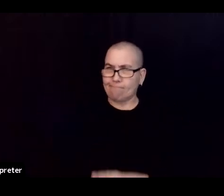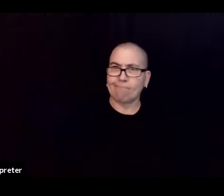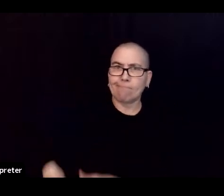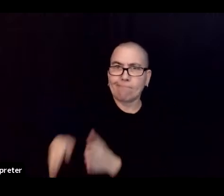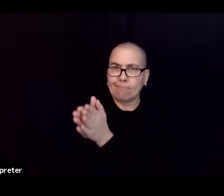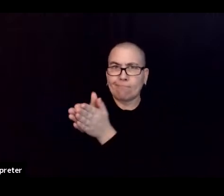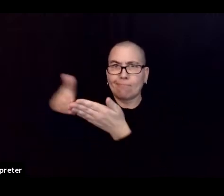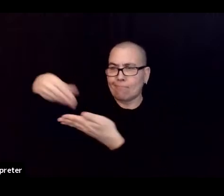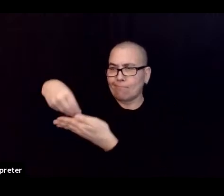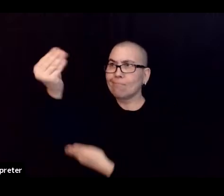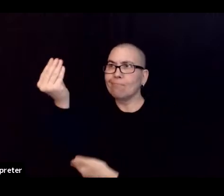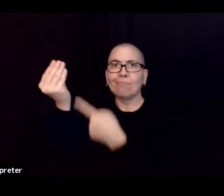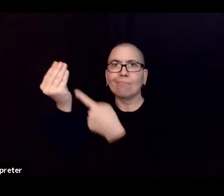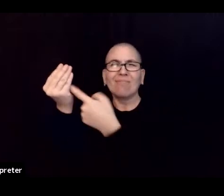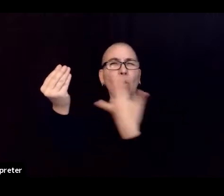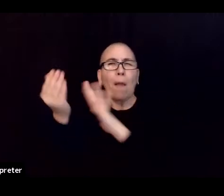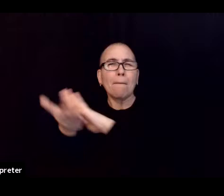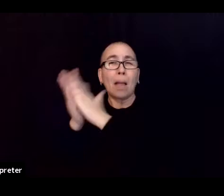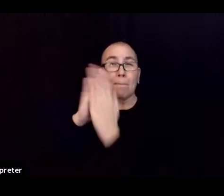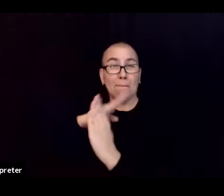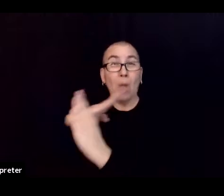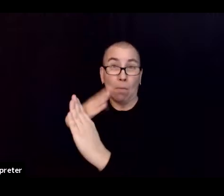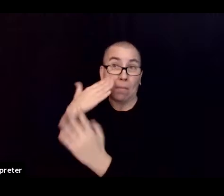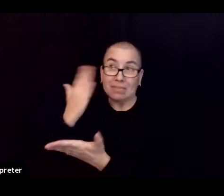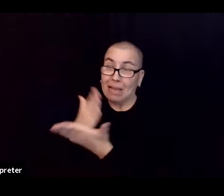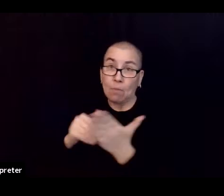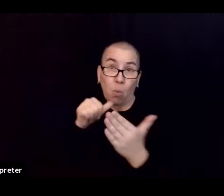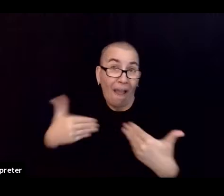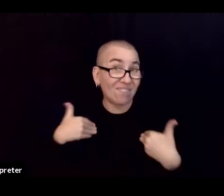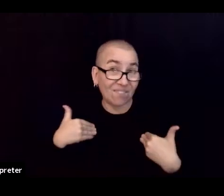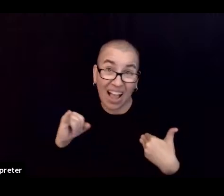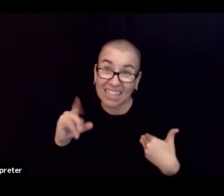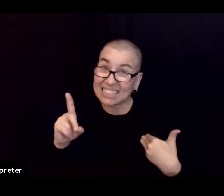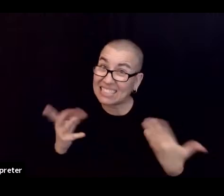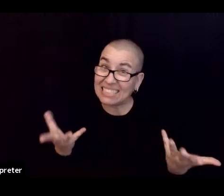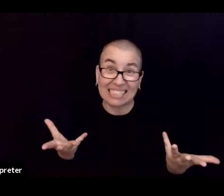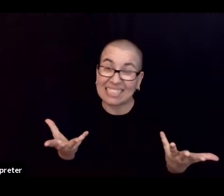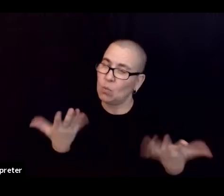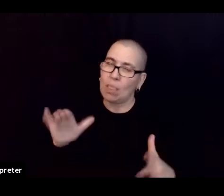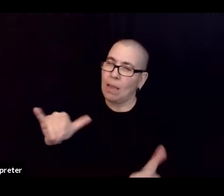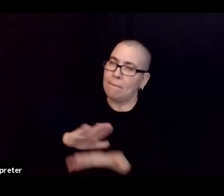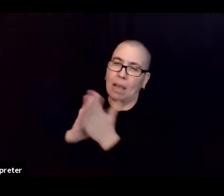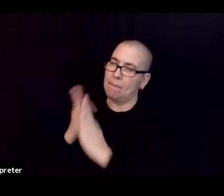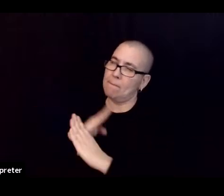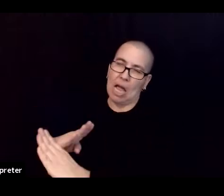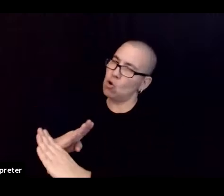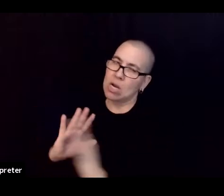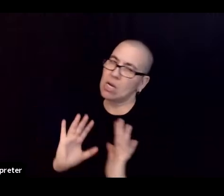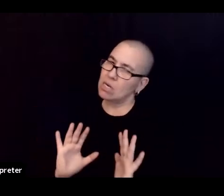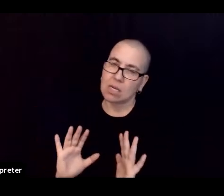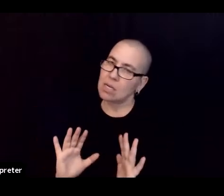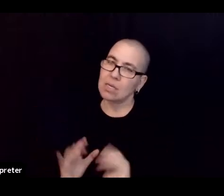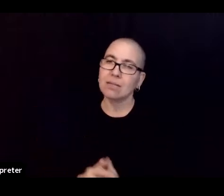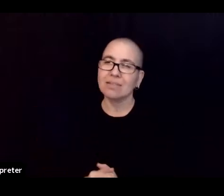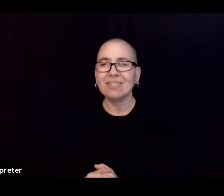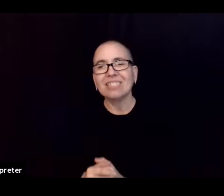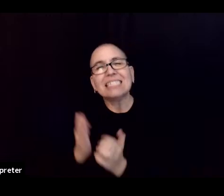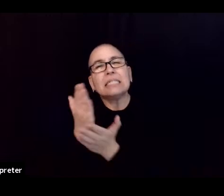that people are aware that, that there are some guidelines that we're asking them to follow.